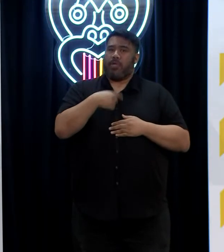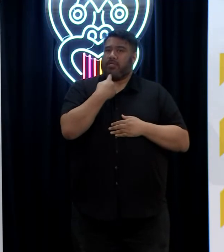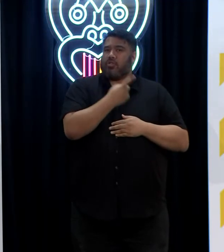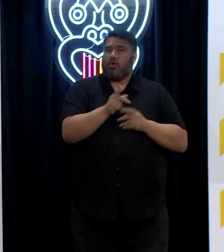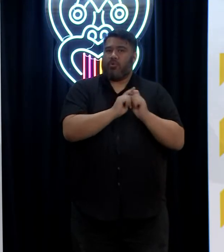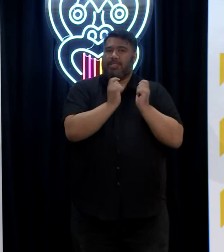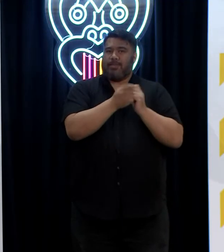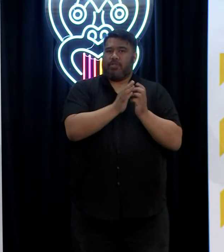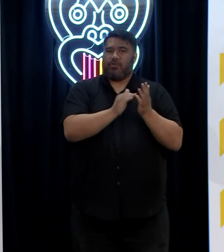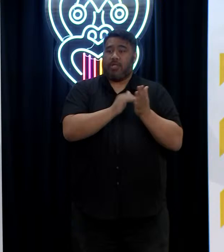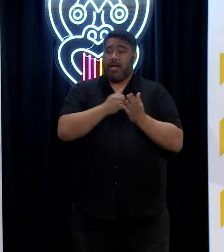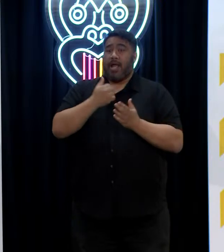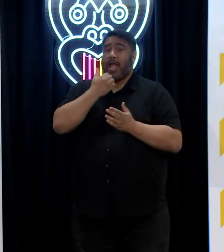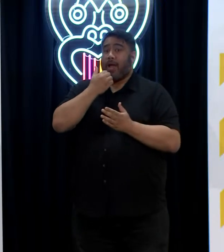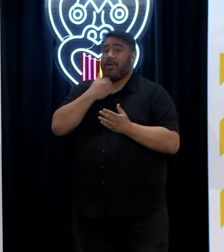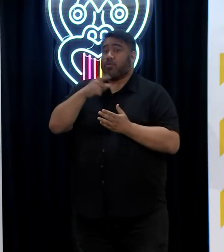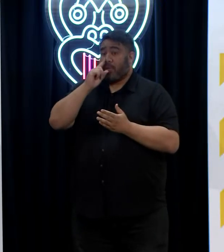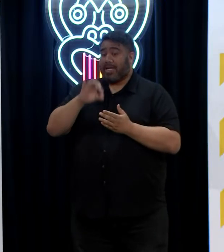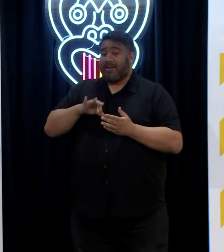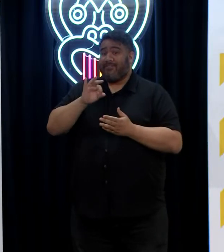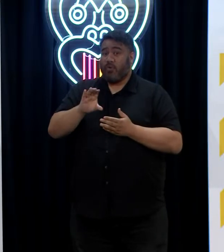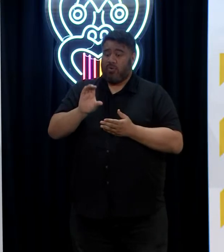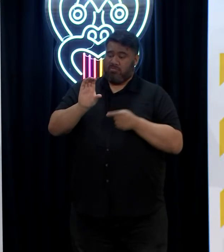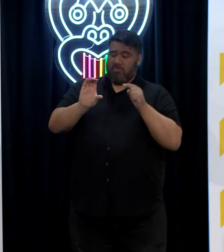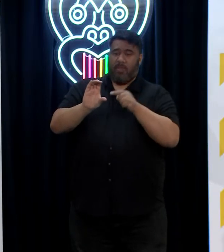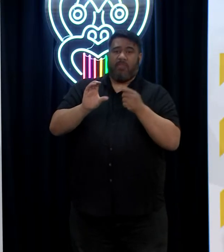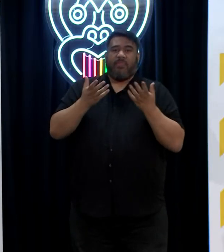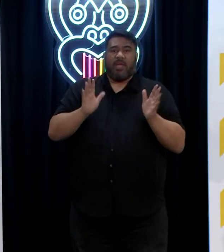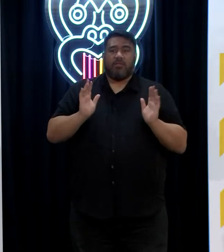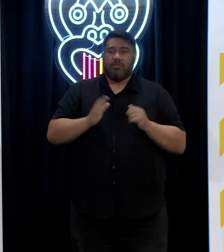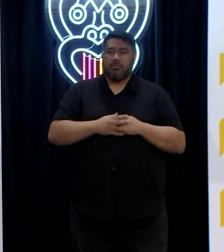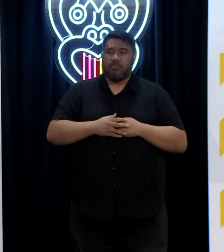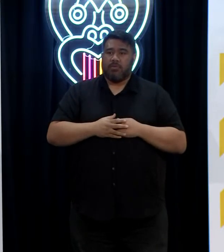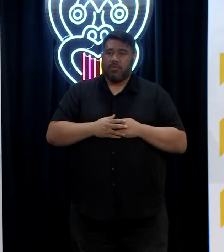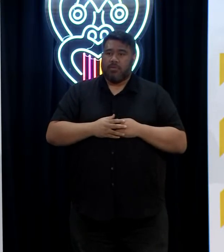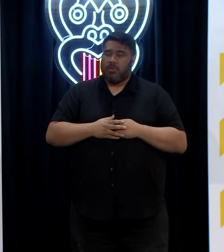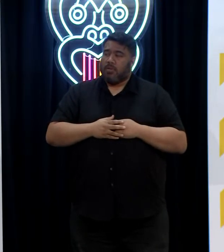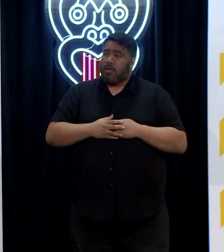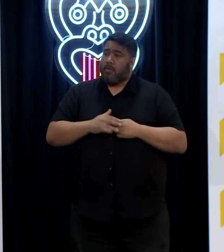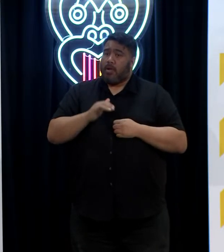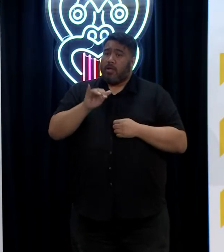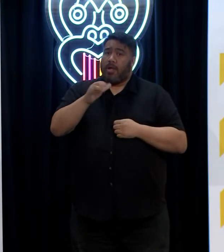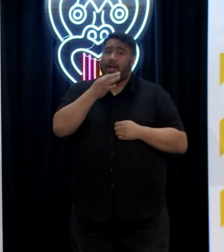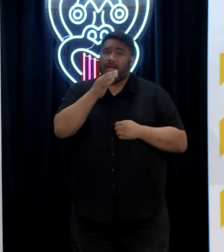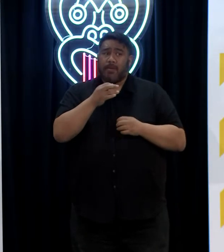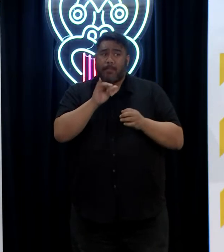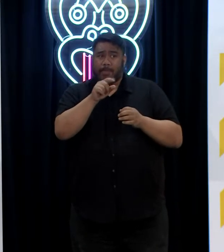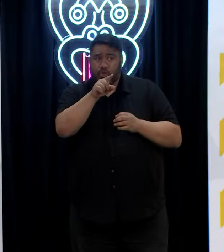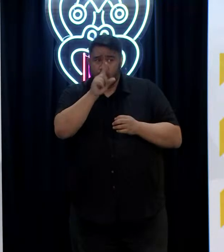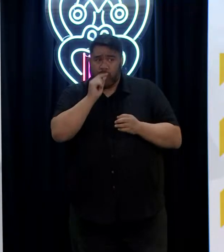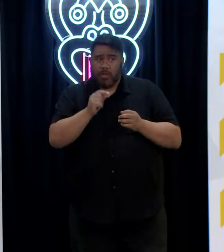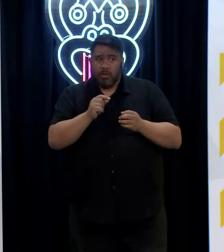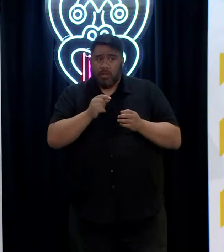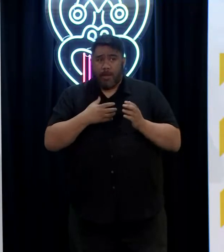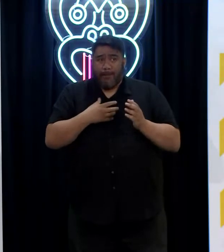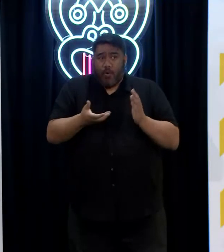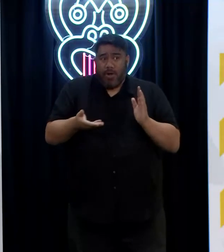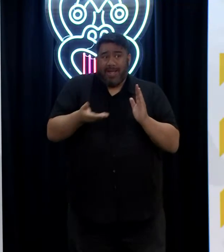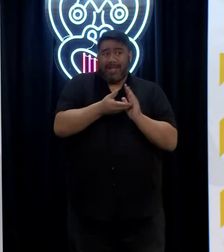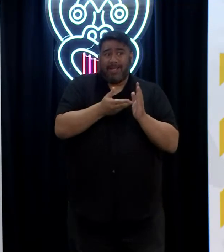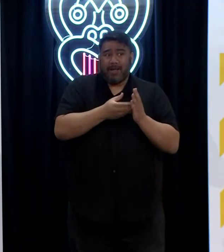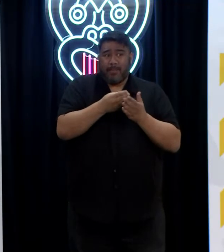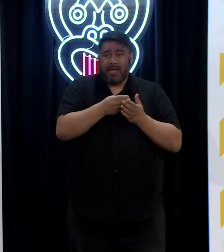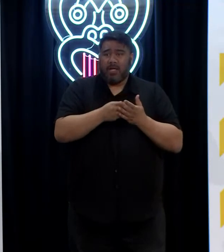the extent of the contribution we could make. How much extra could you pour into it, even if you could provide a percentage? Well, no, it wouldn't be any